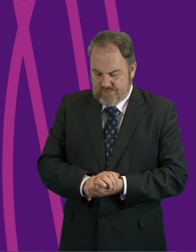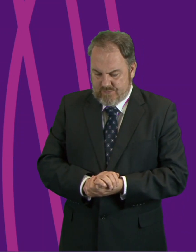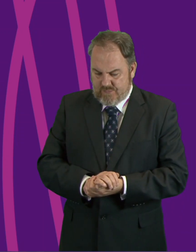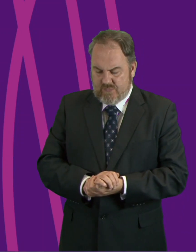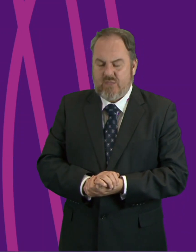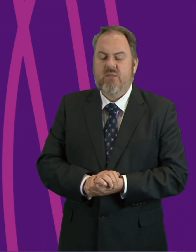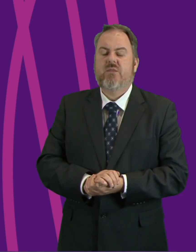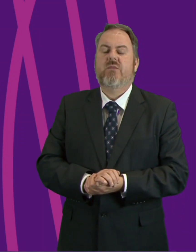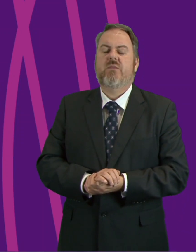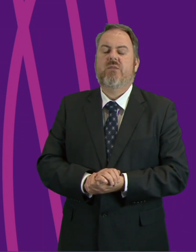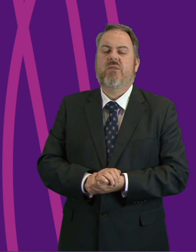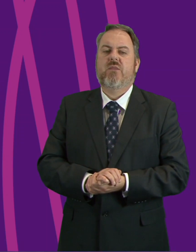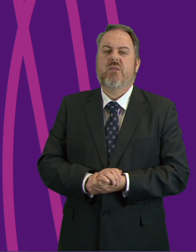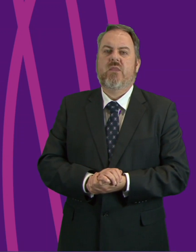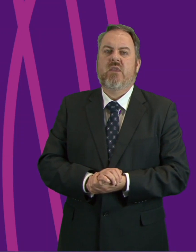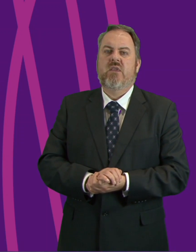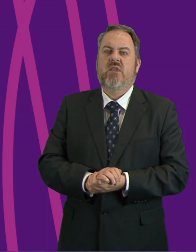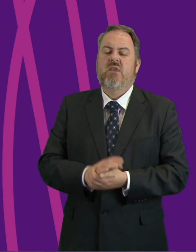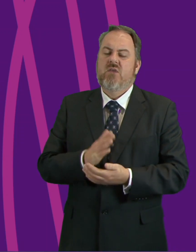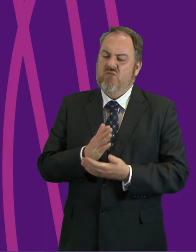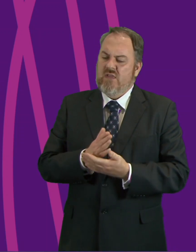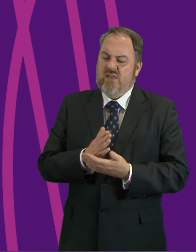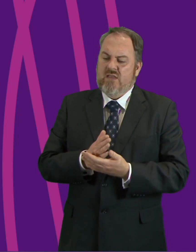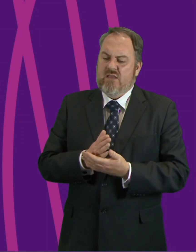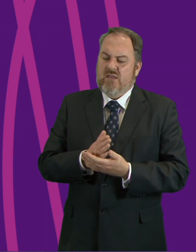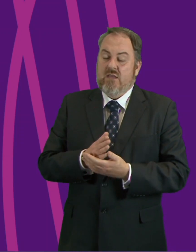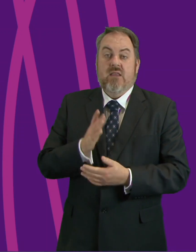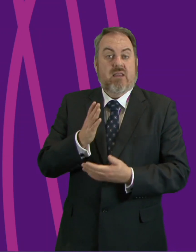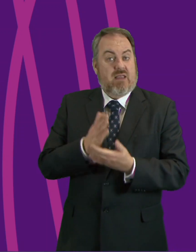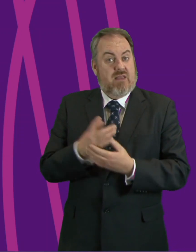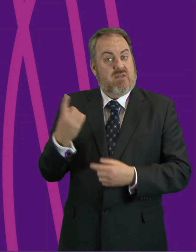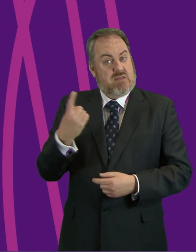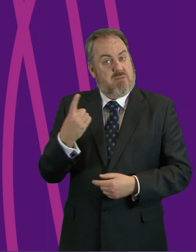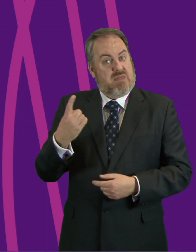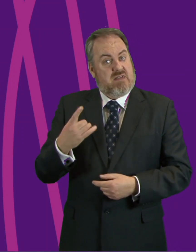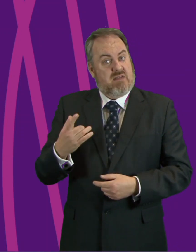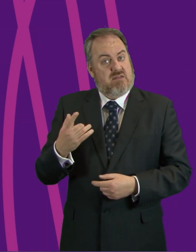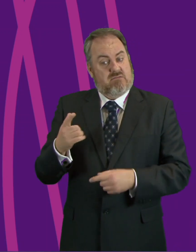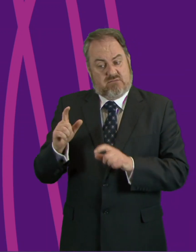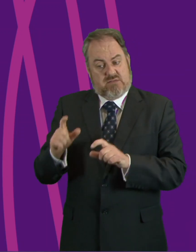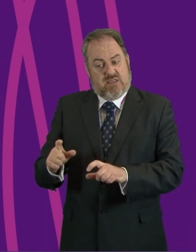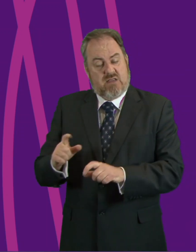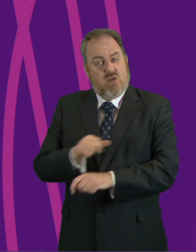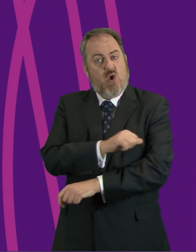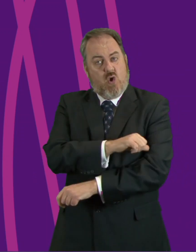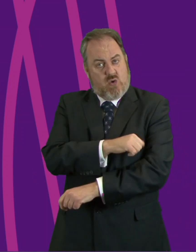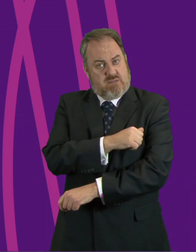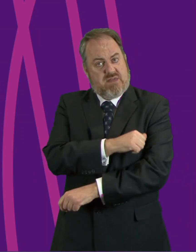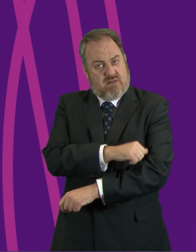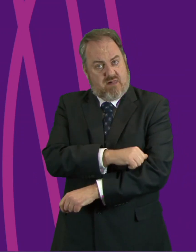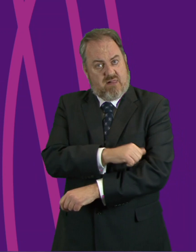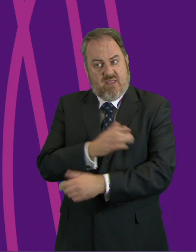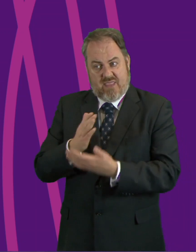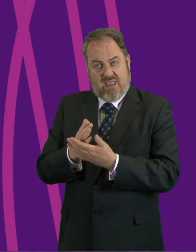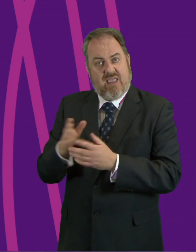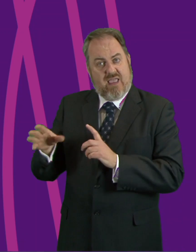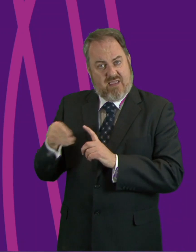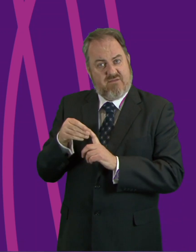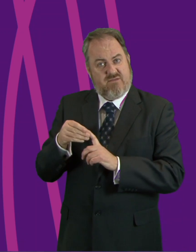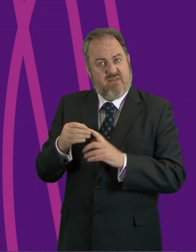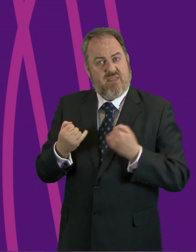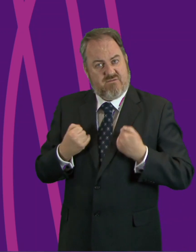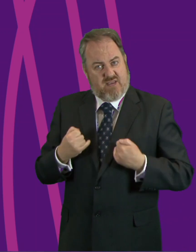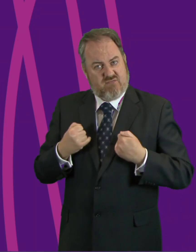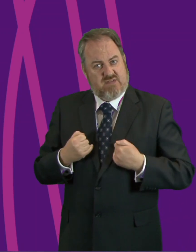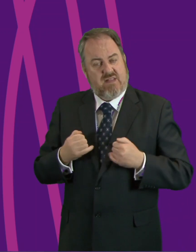homes, where a patient in a hospital has the virus, then they have to have